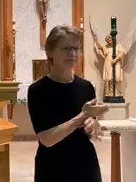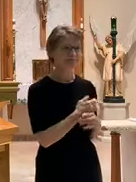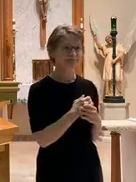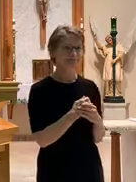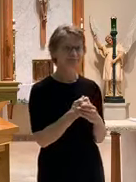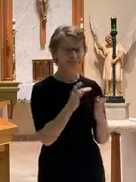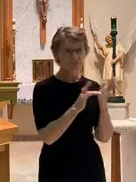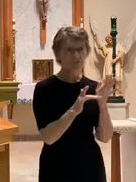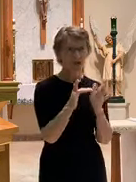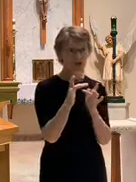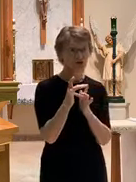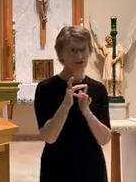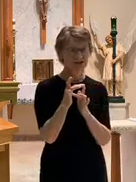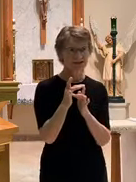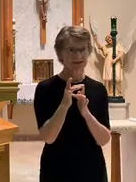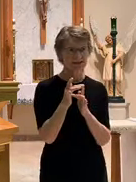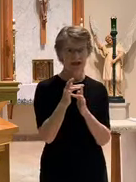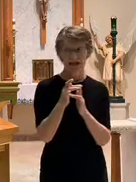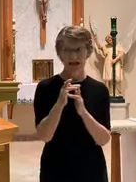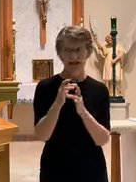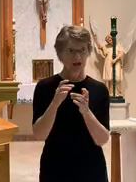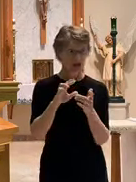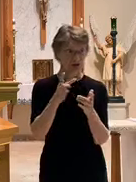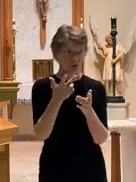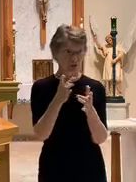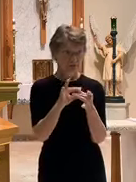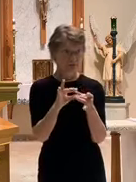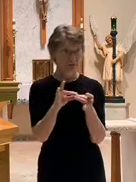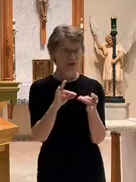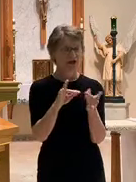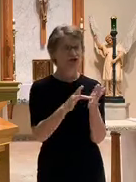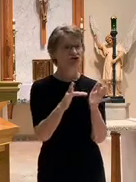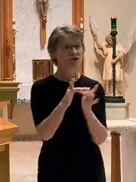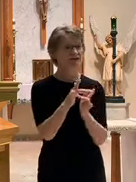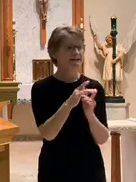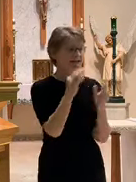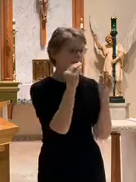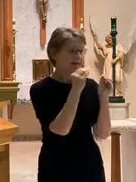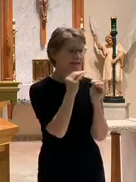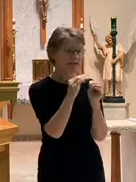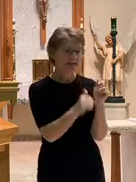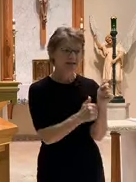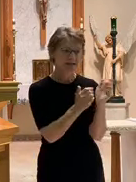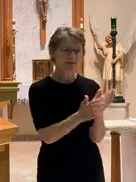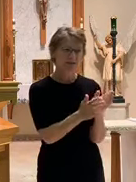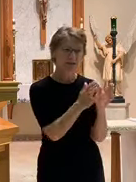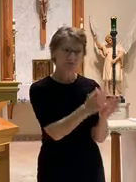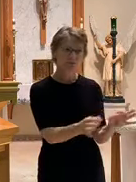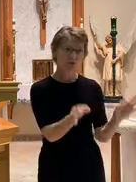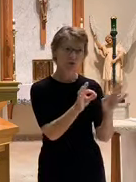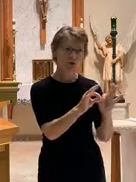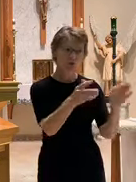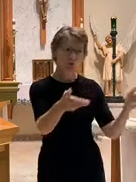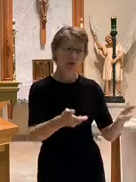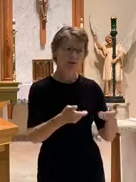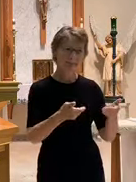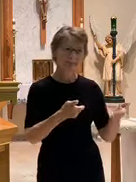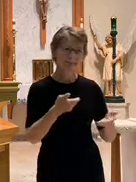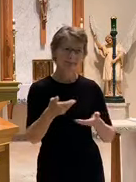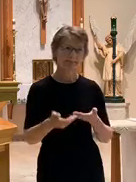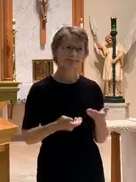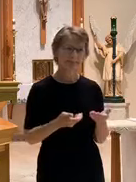Jesus instructs his disciples in the gospel today of how important it is, you know, to welcome and to